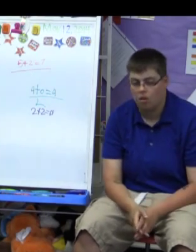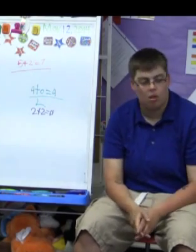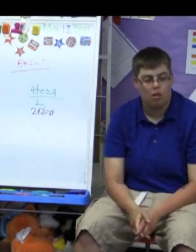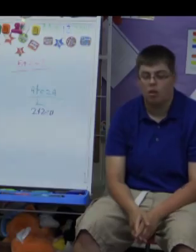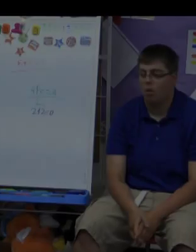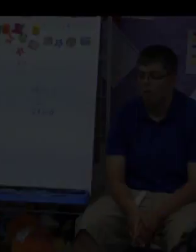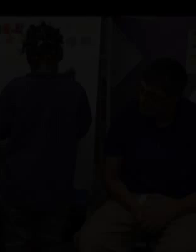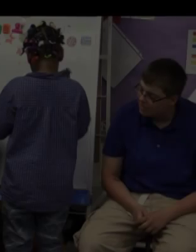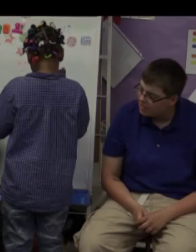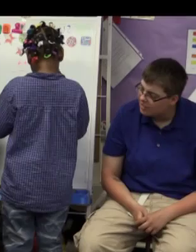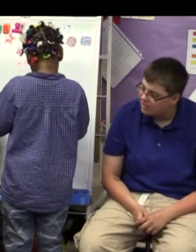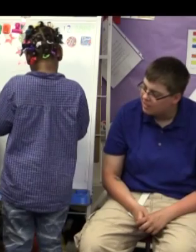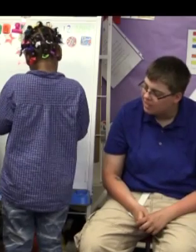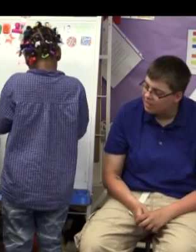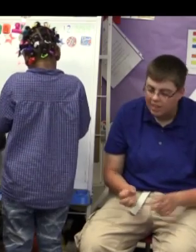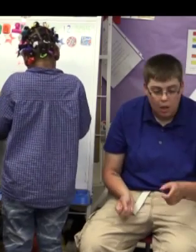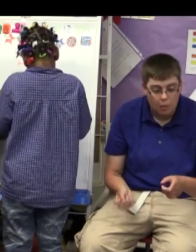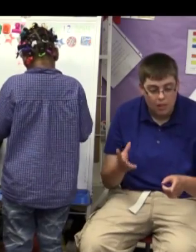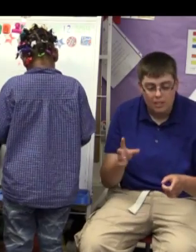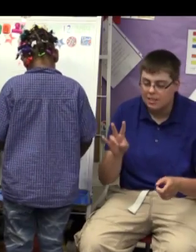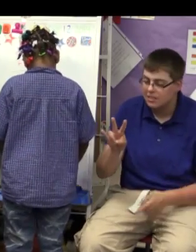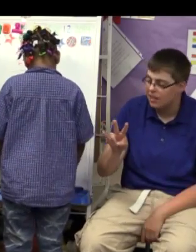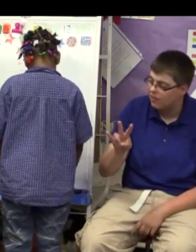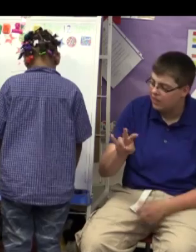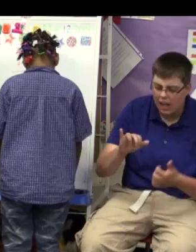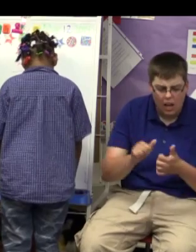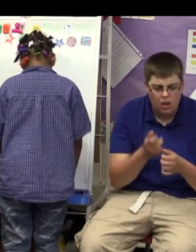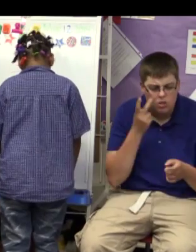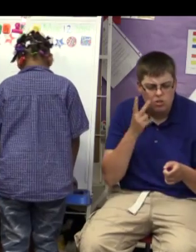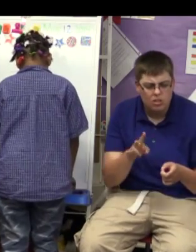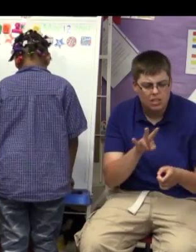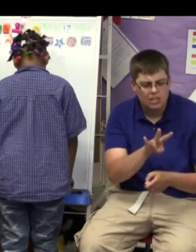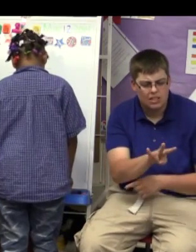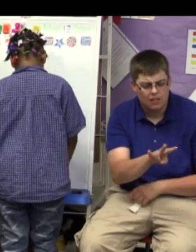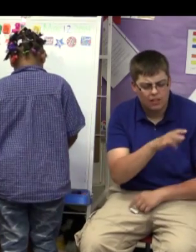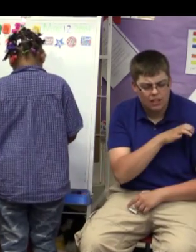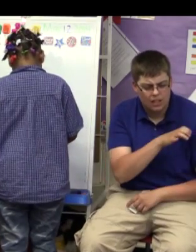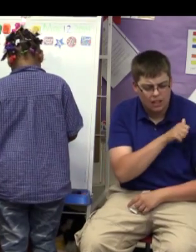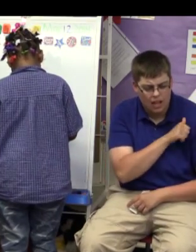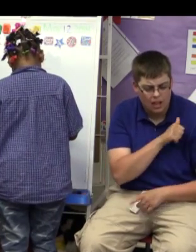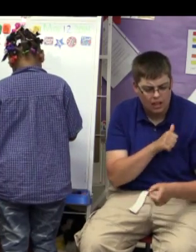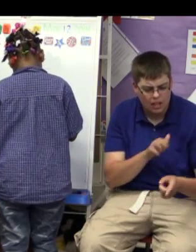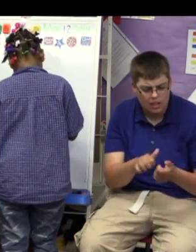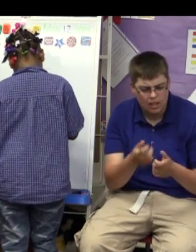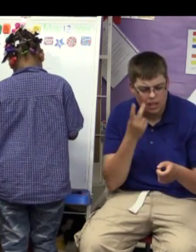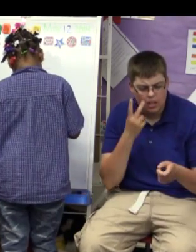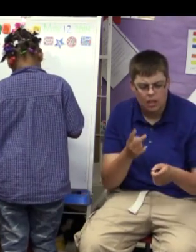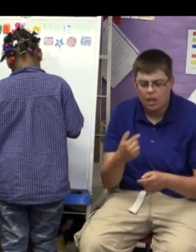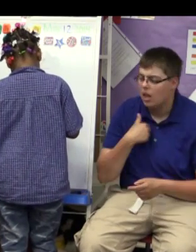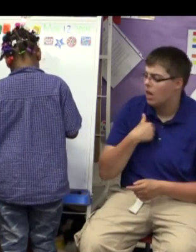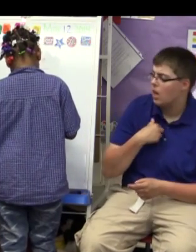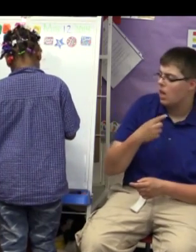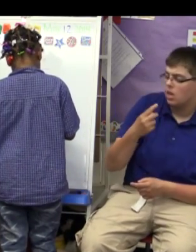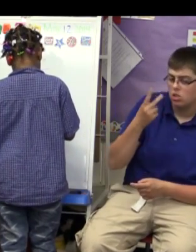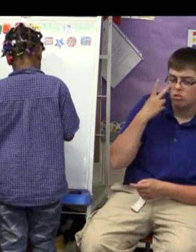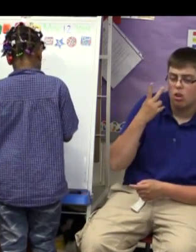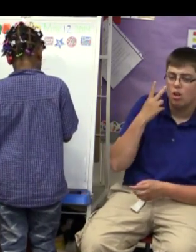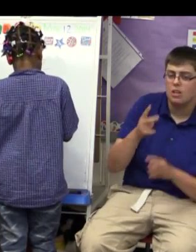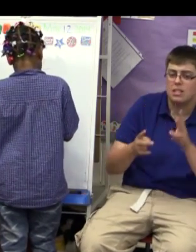the board? I saw six Callie, how many? Seven, How did you see seven, Callie? Because I saw six and one.